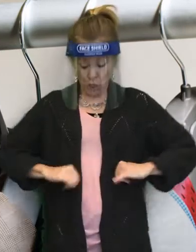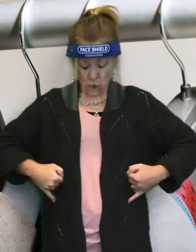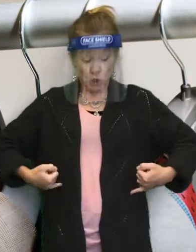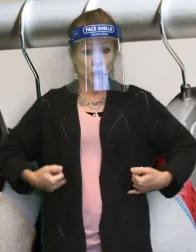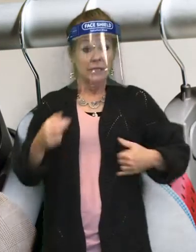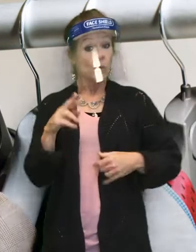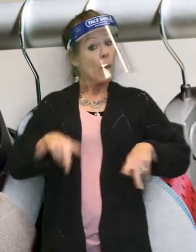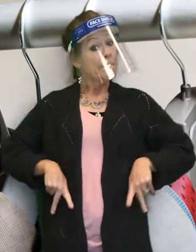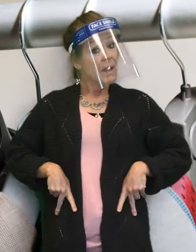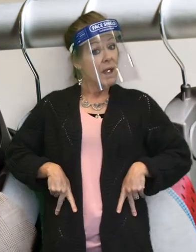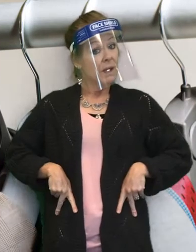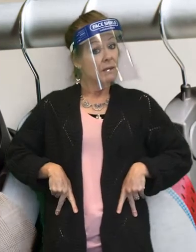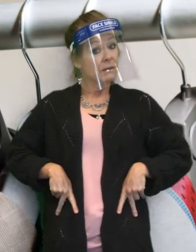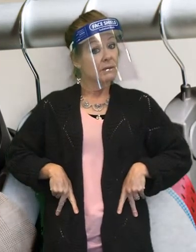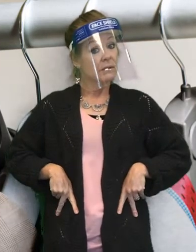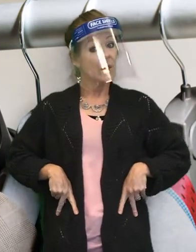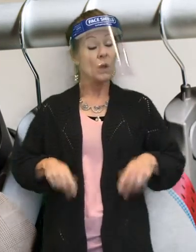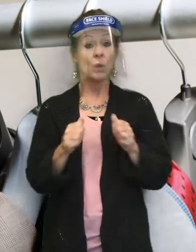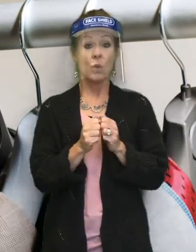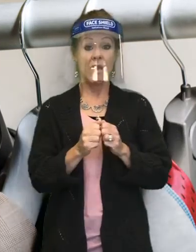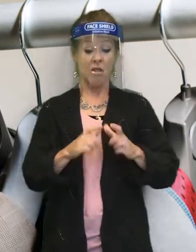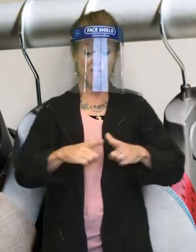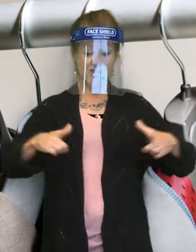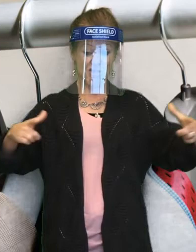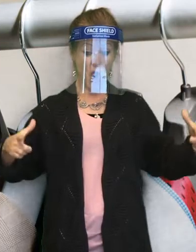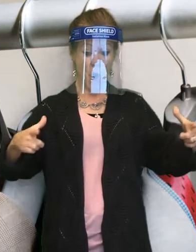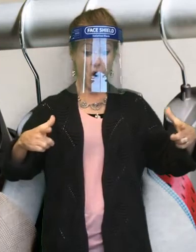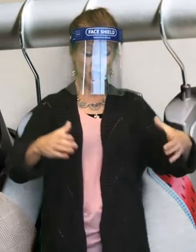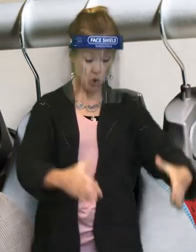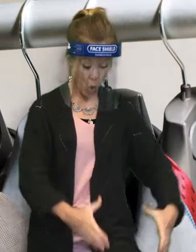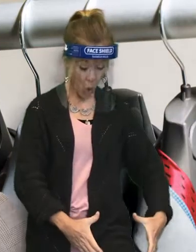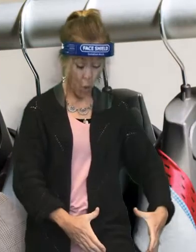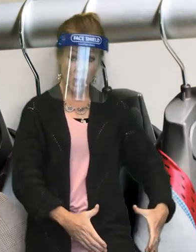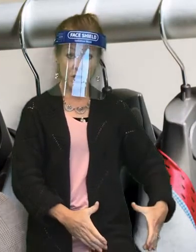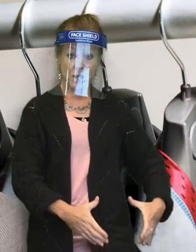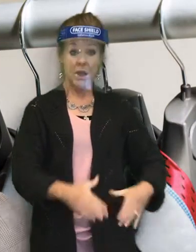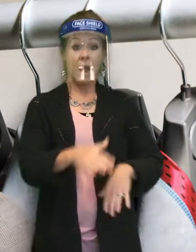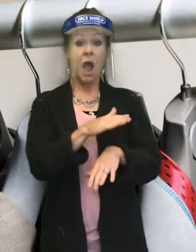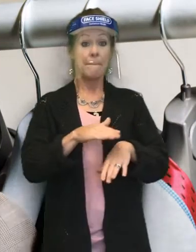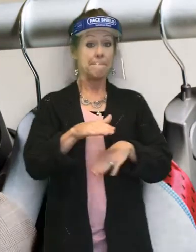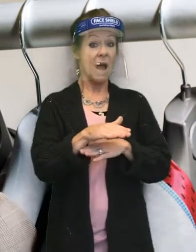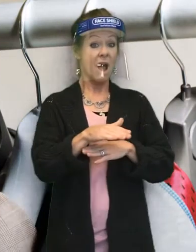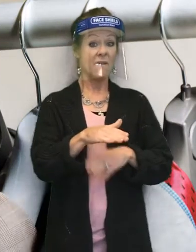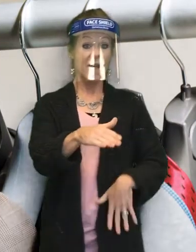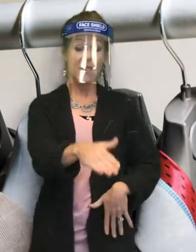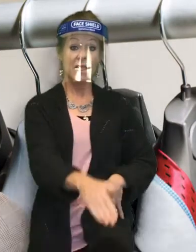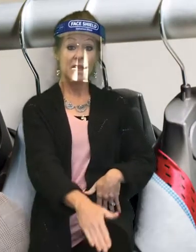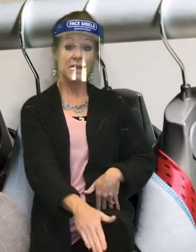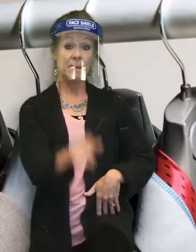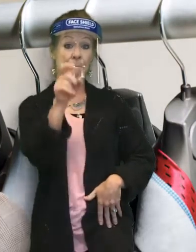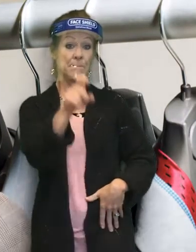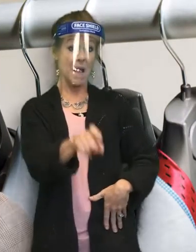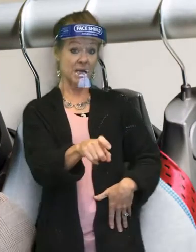Jeans or pants with large holes above the knee must be worn